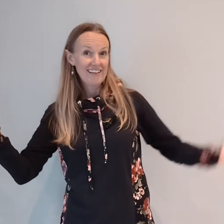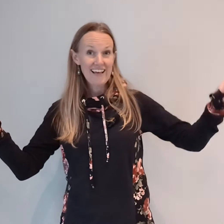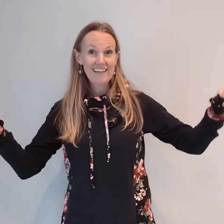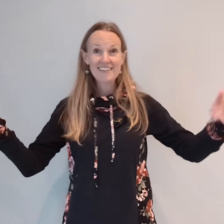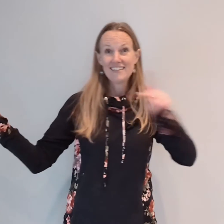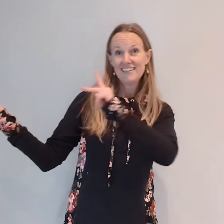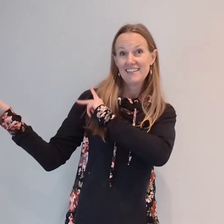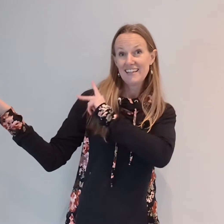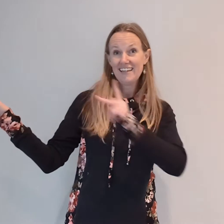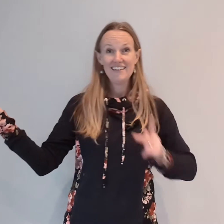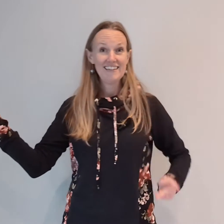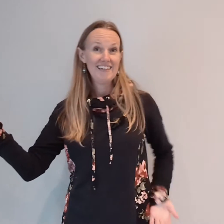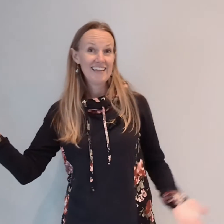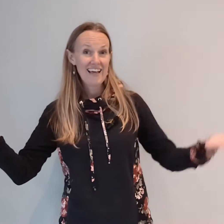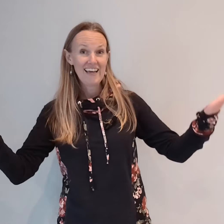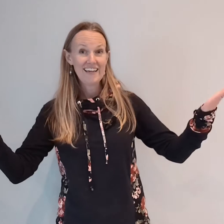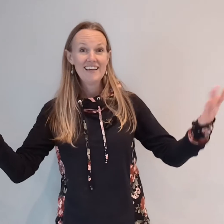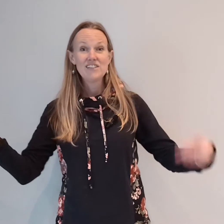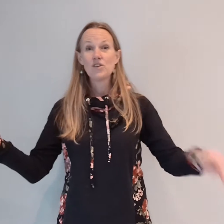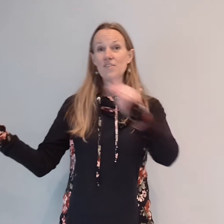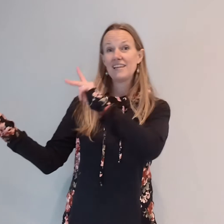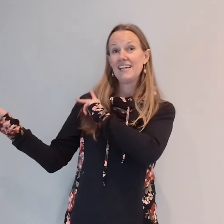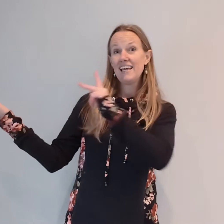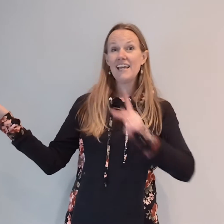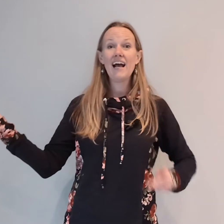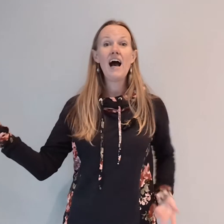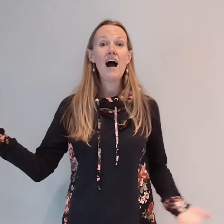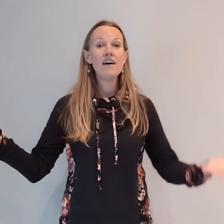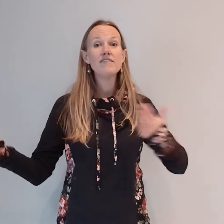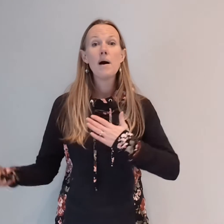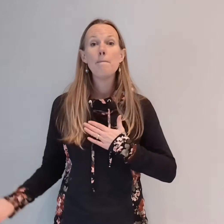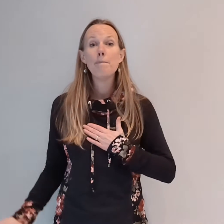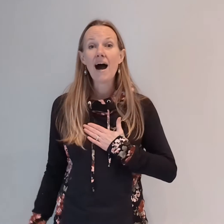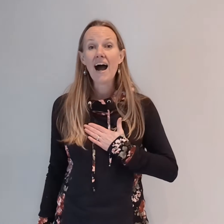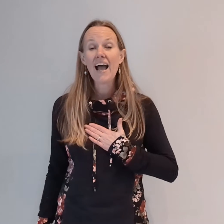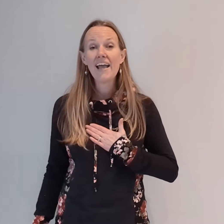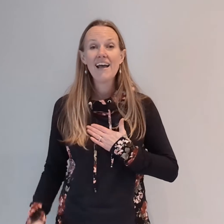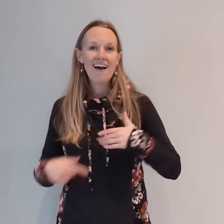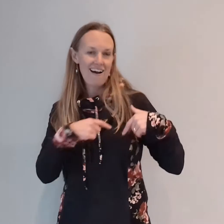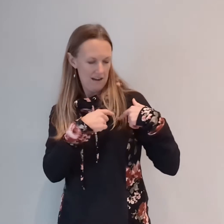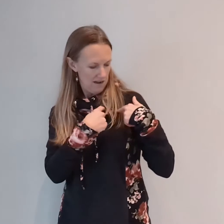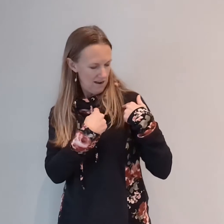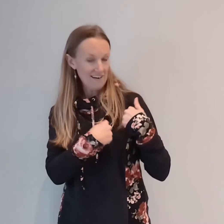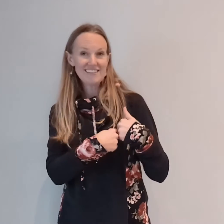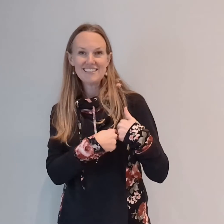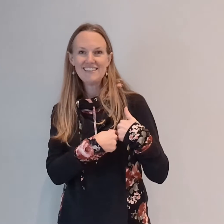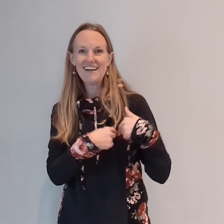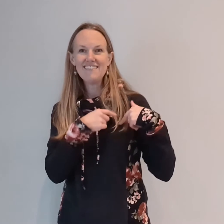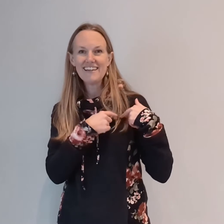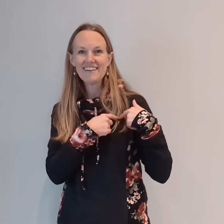that. Okay, okay. So the King of my heart. Outline your